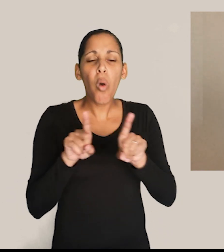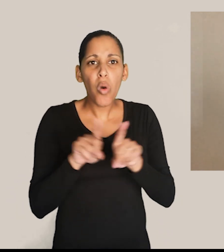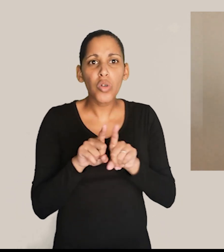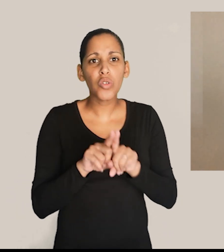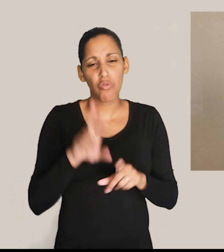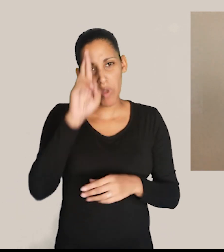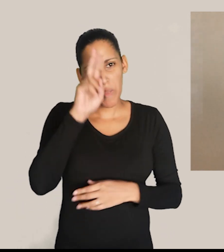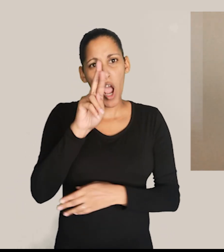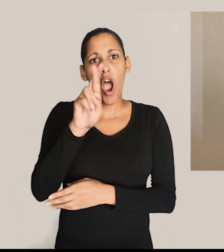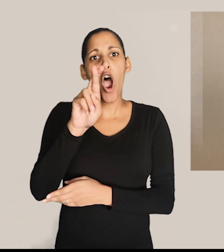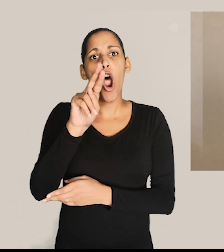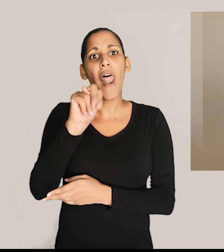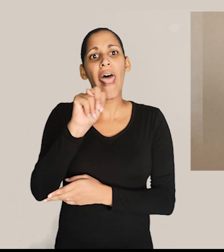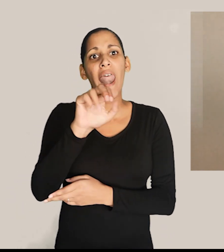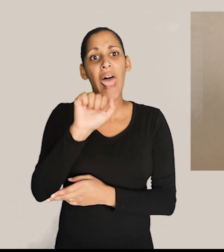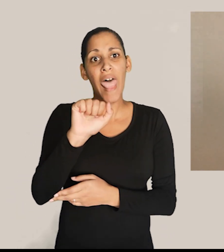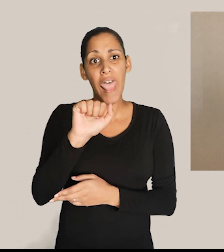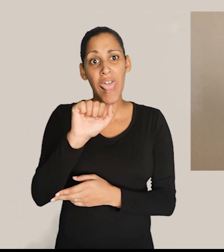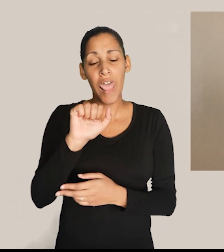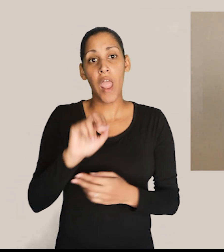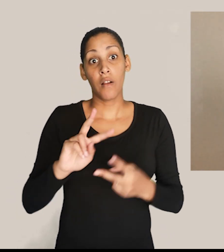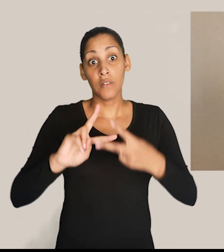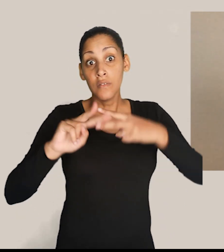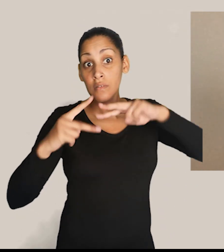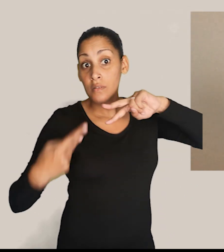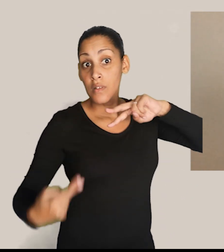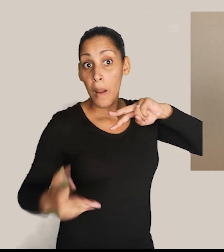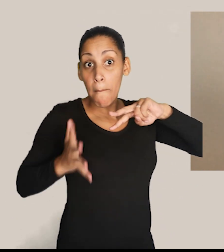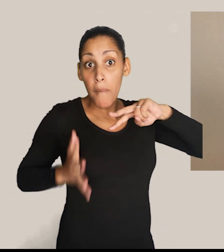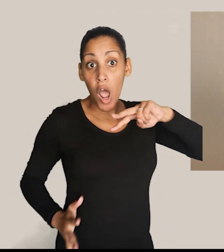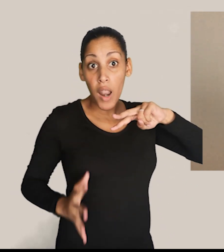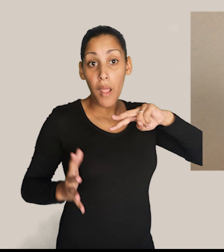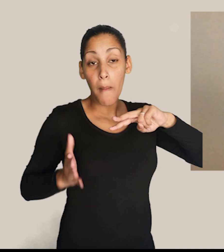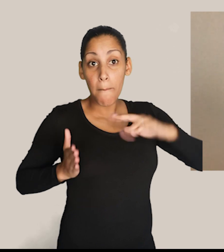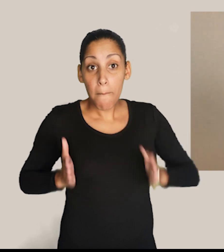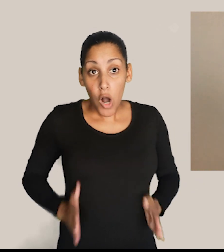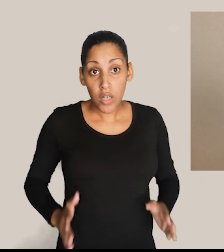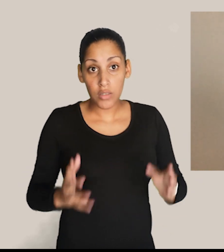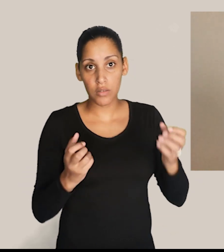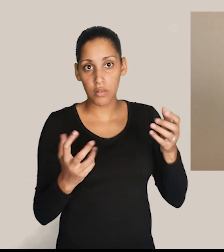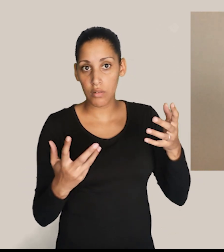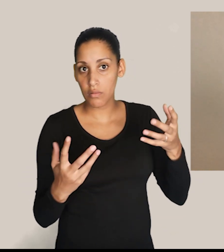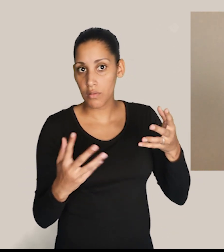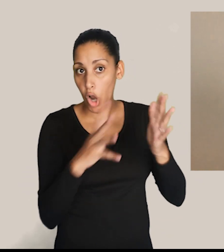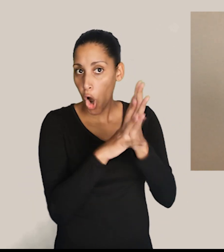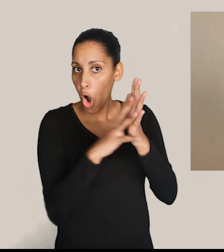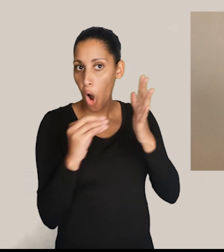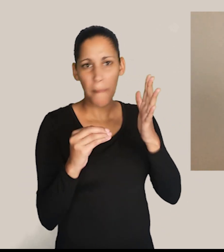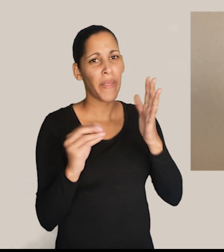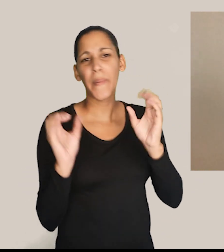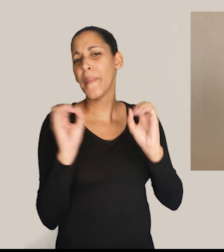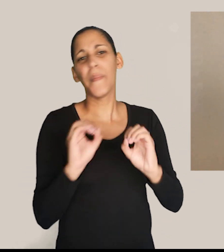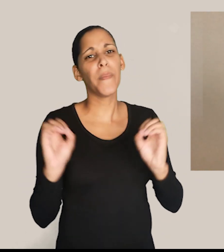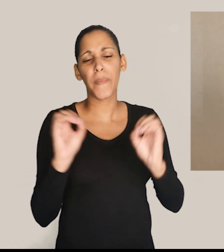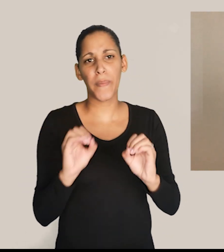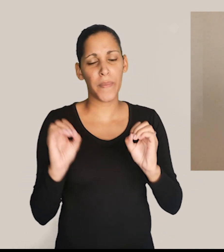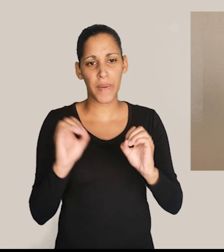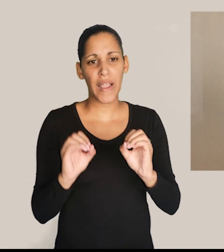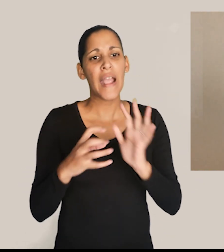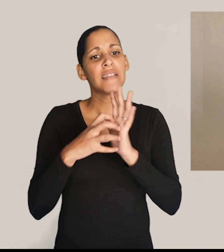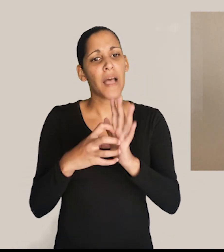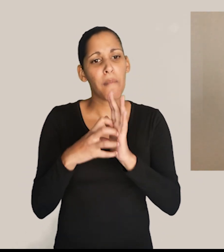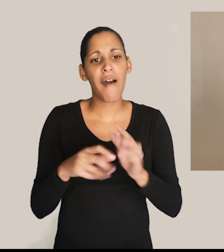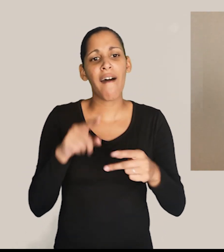body. Most importantly, RNA does not interact with or integrate into a